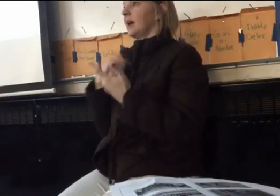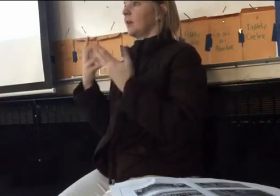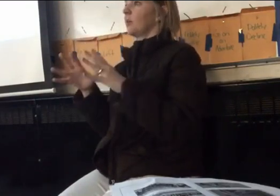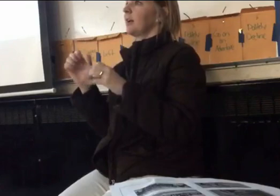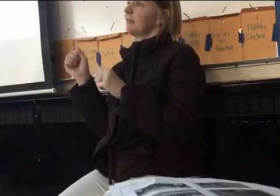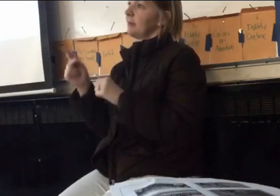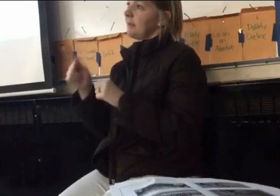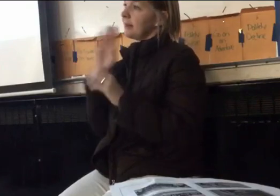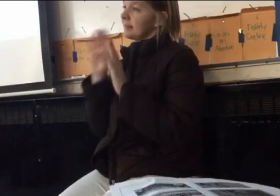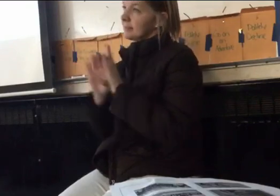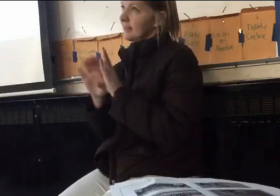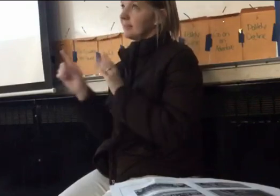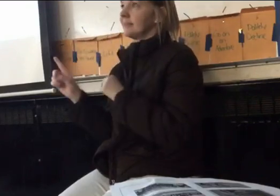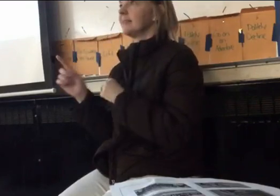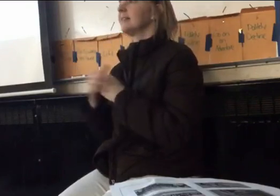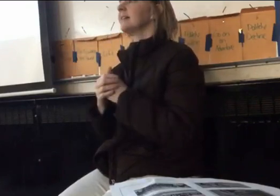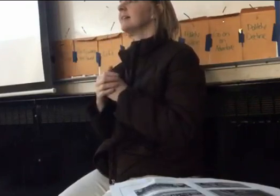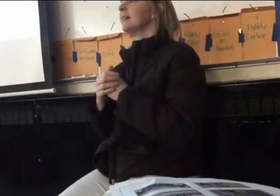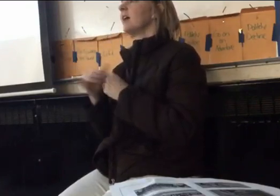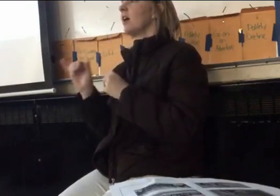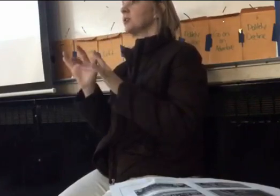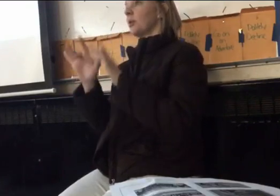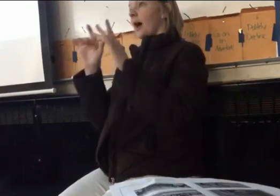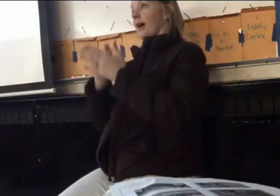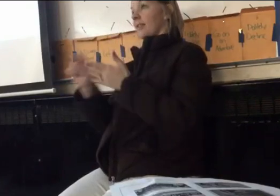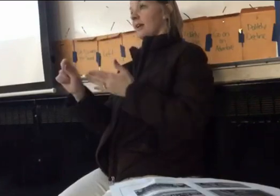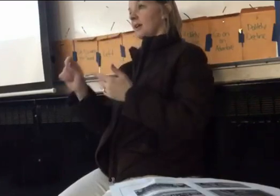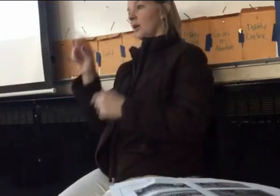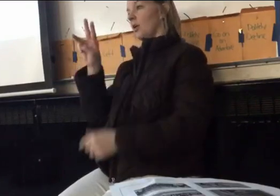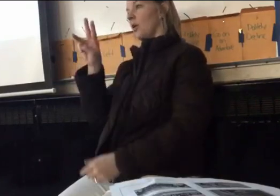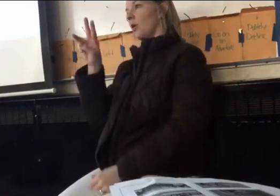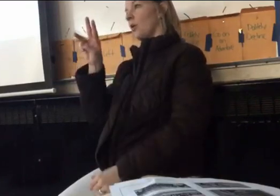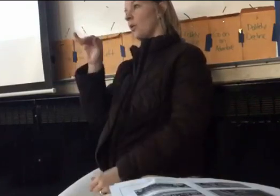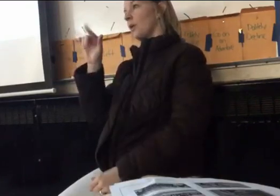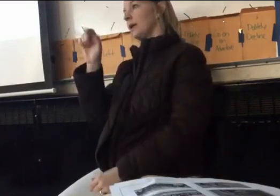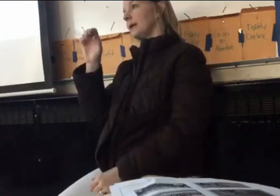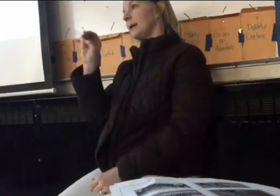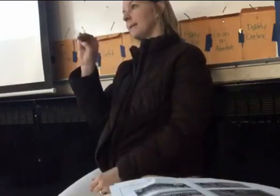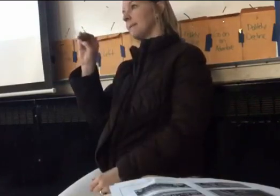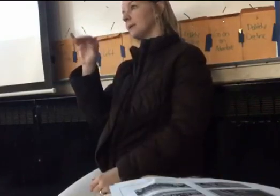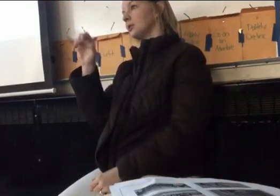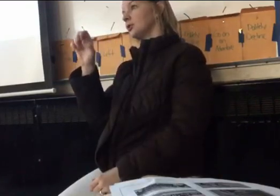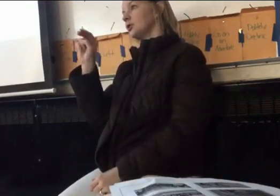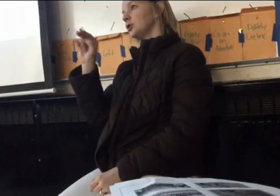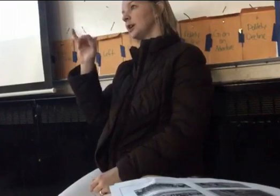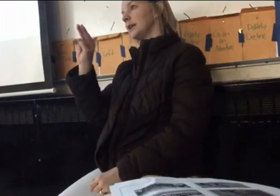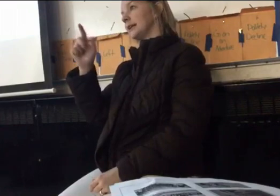come back to this slide. If you will also highlight William Jennings Bryan.